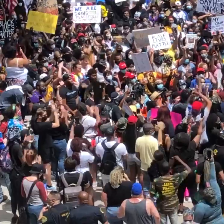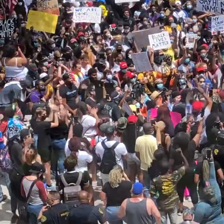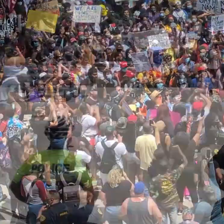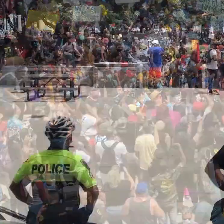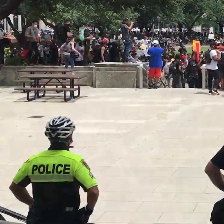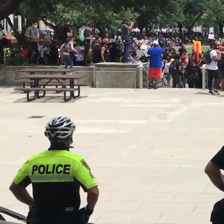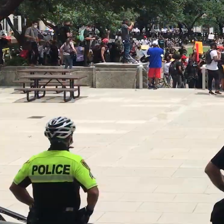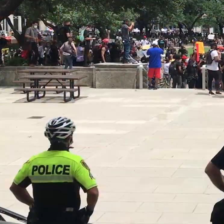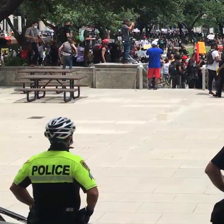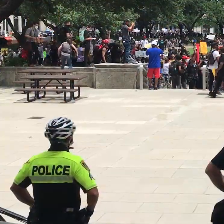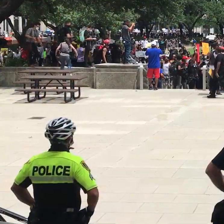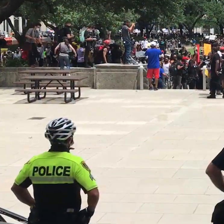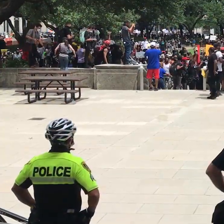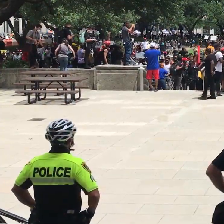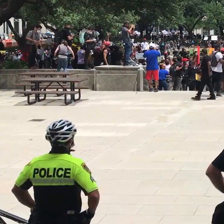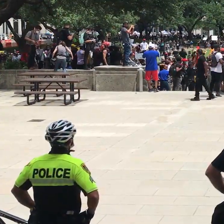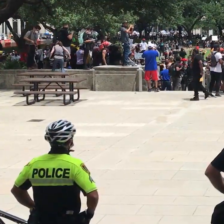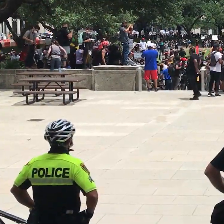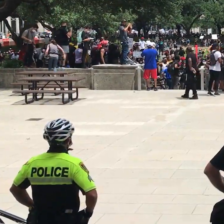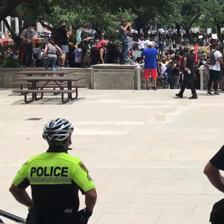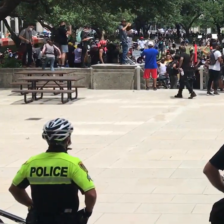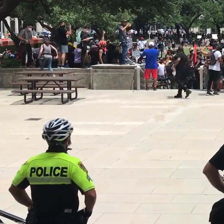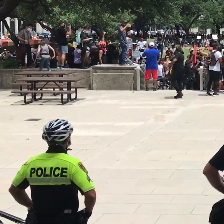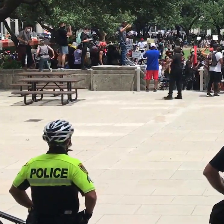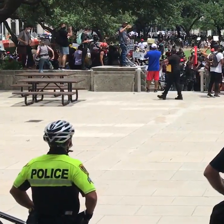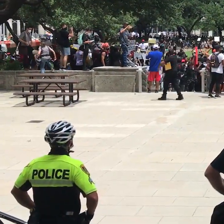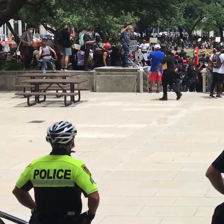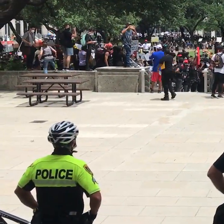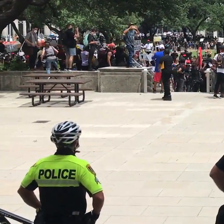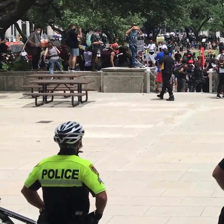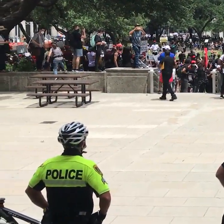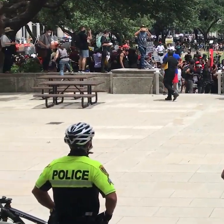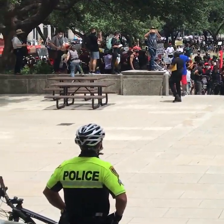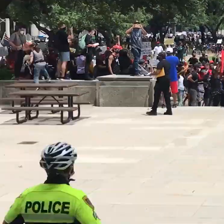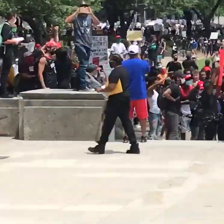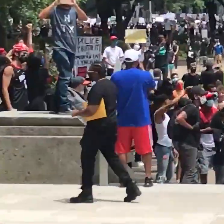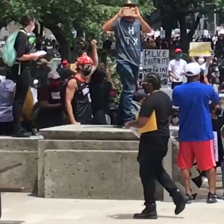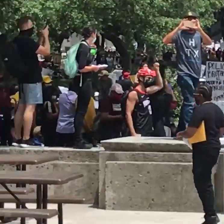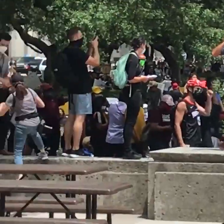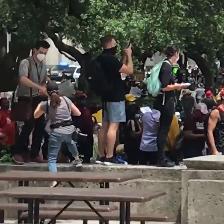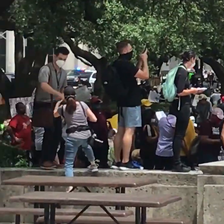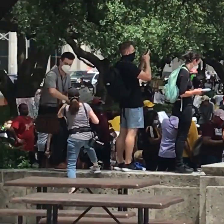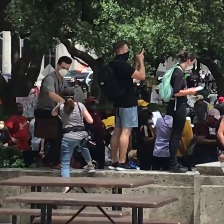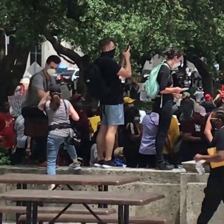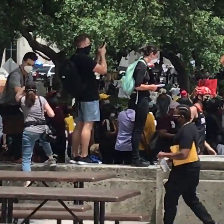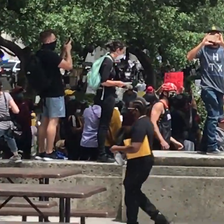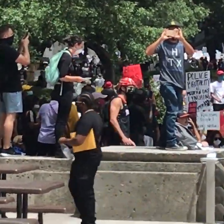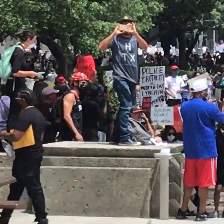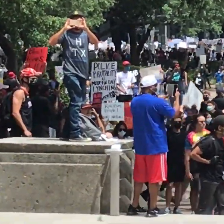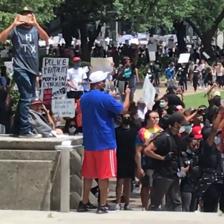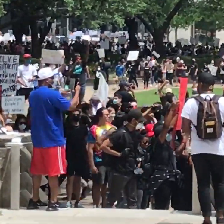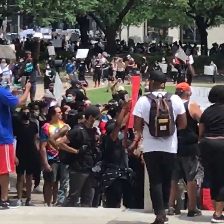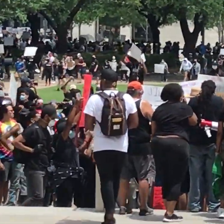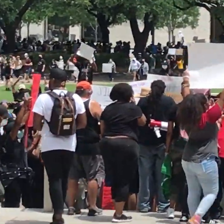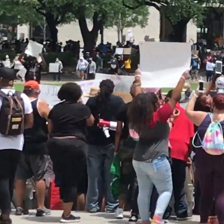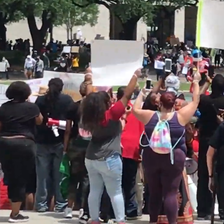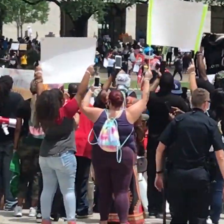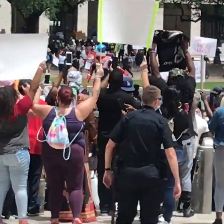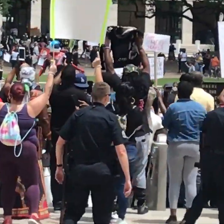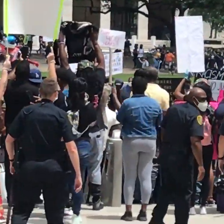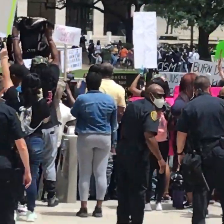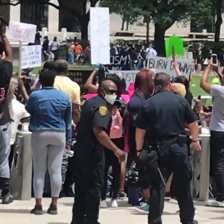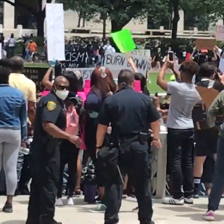and last night in the city of Houston. Quite frankly, about 100% participation. Very